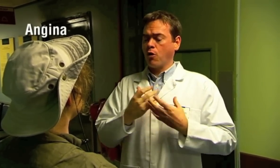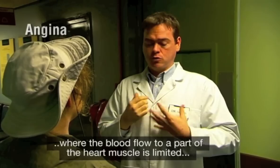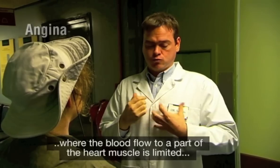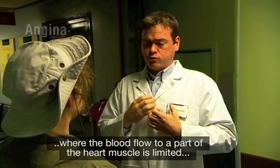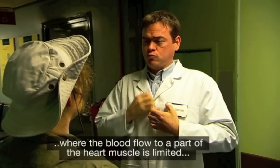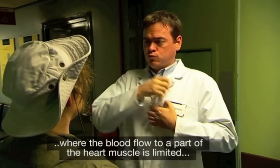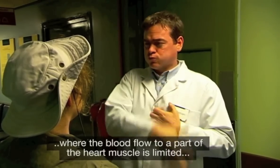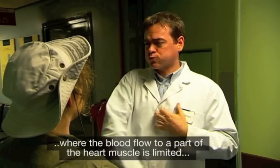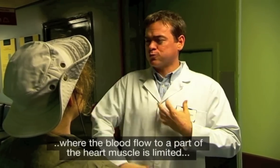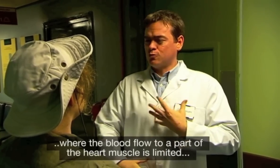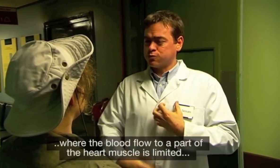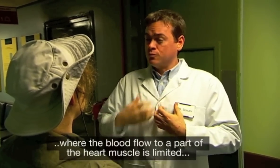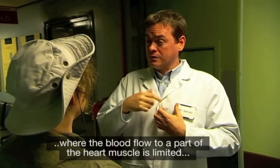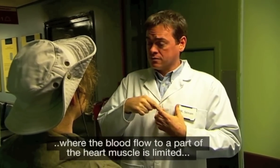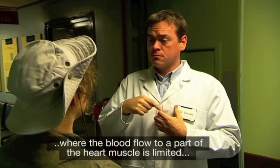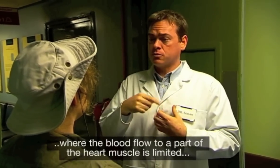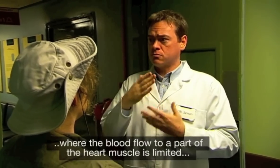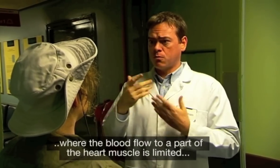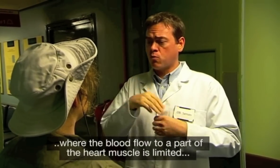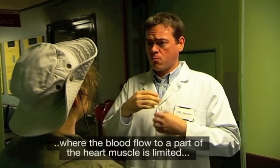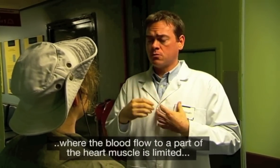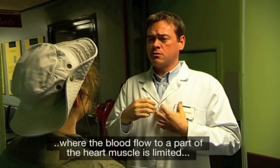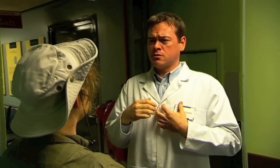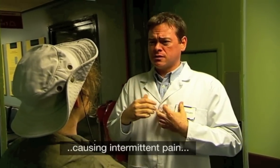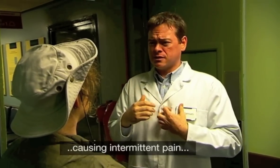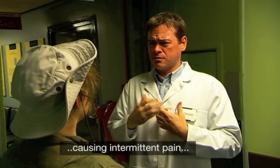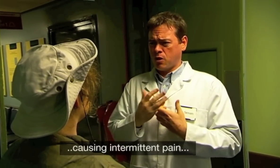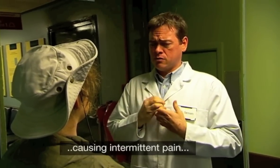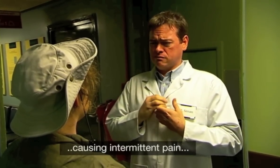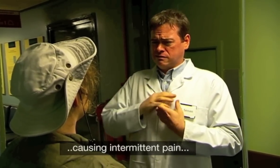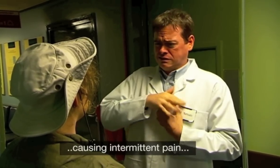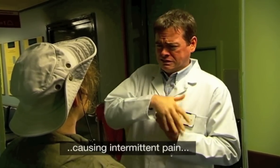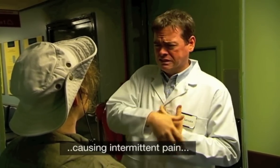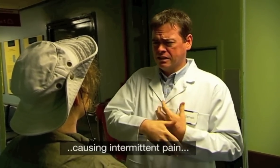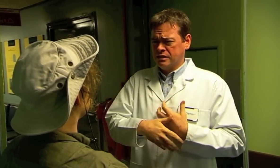where the blood flow to a part of the heart muscle is limited, causing intermittent pain.